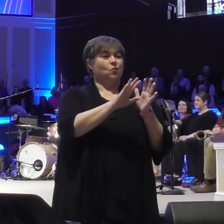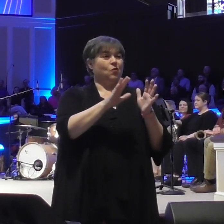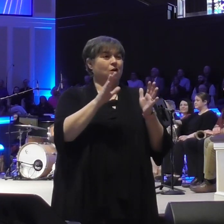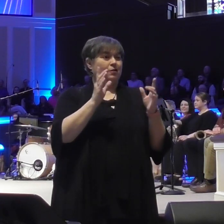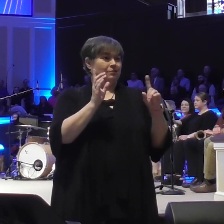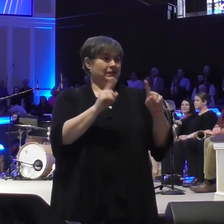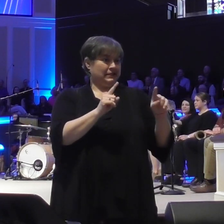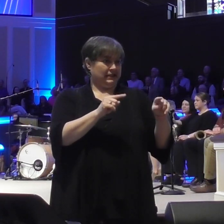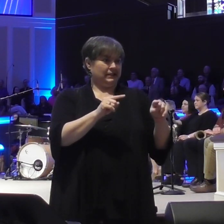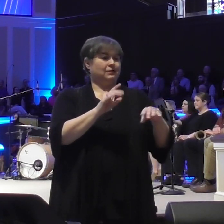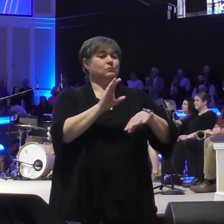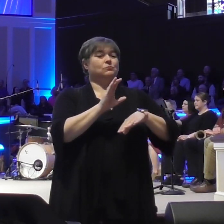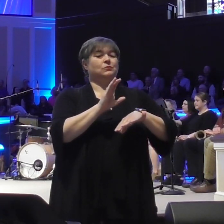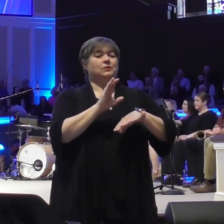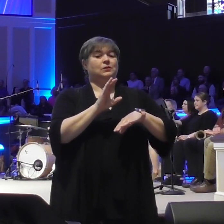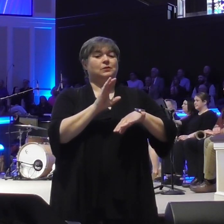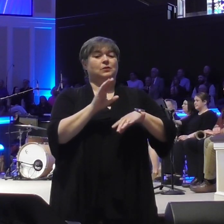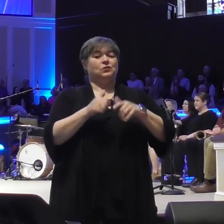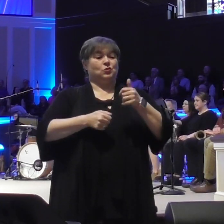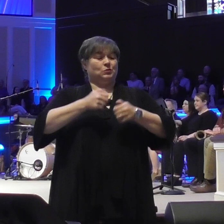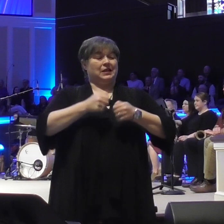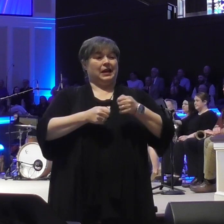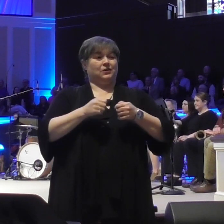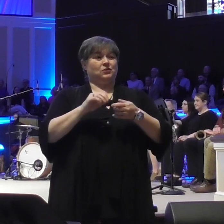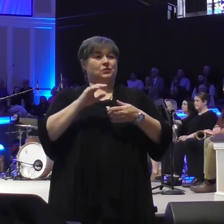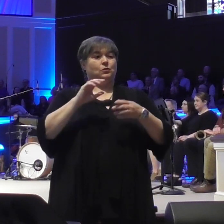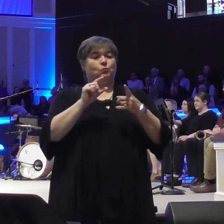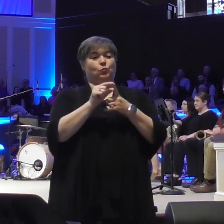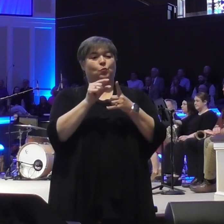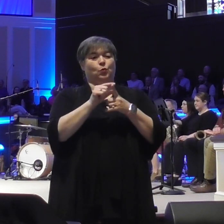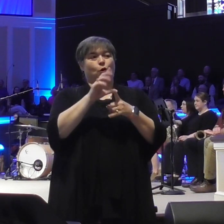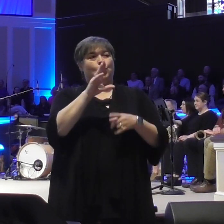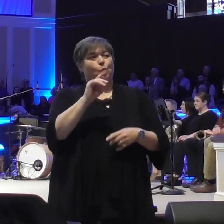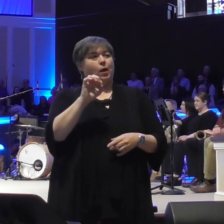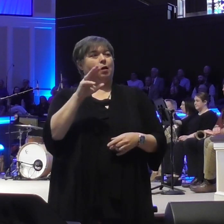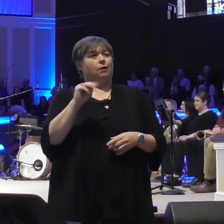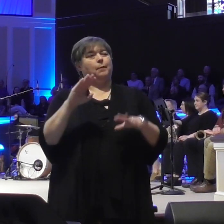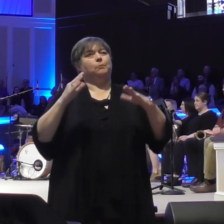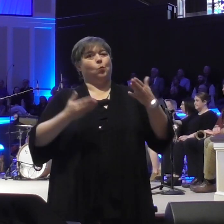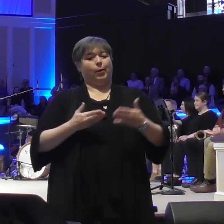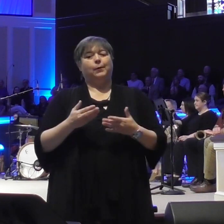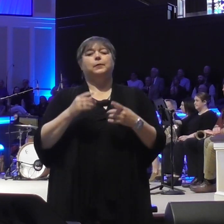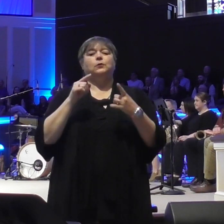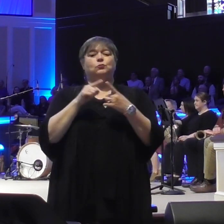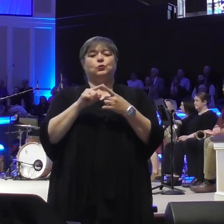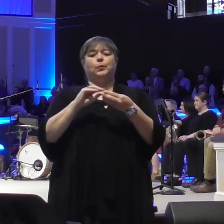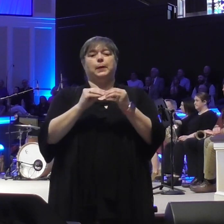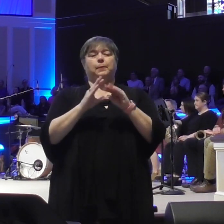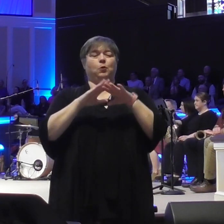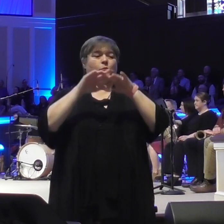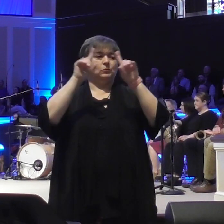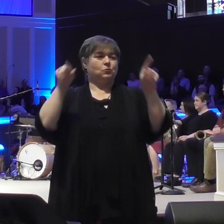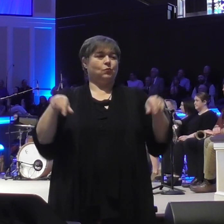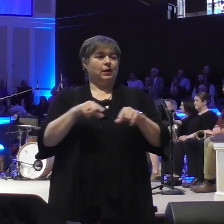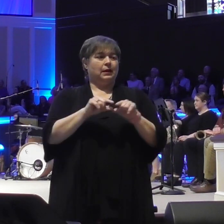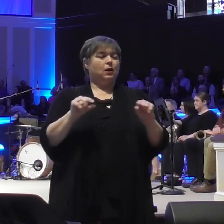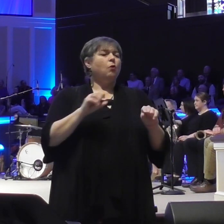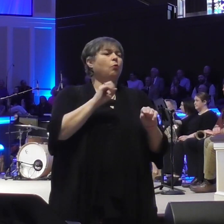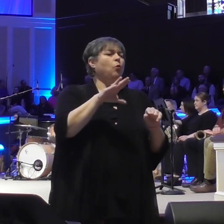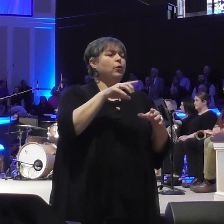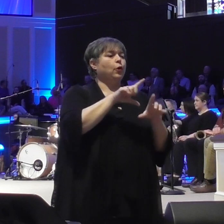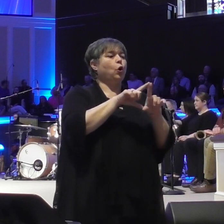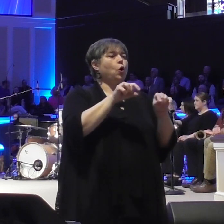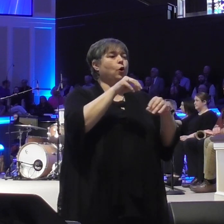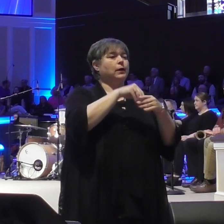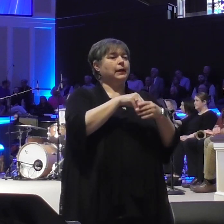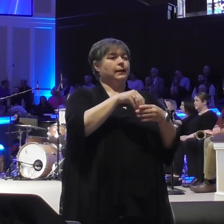word welcome to the number that you'll see on the screen, or you can look in front of you. There's a little card with a blue stripe on the top. It's a connect card, and you can grab that